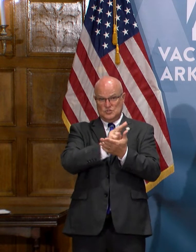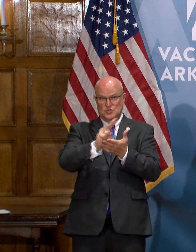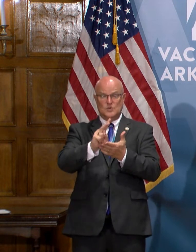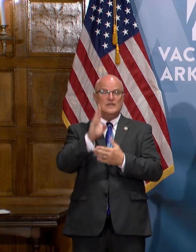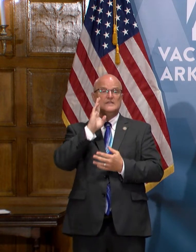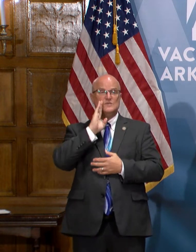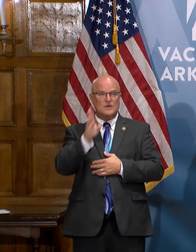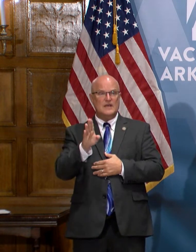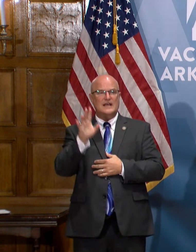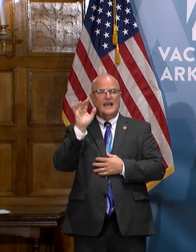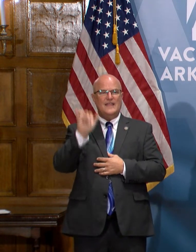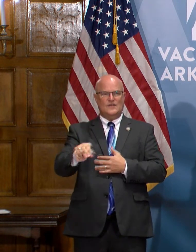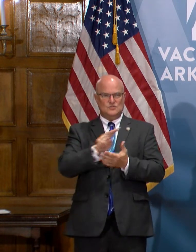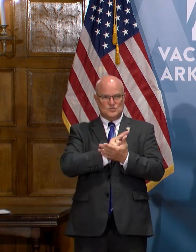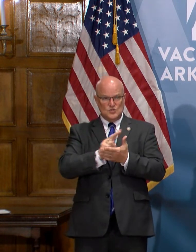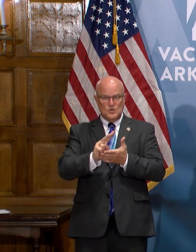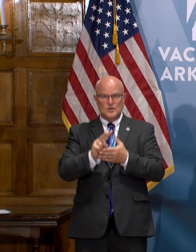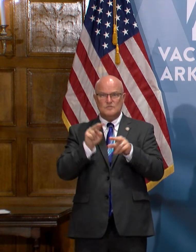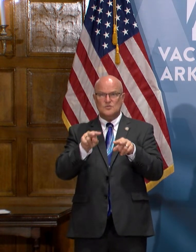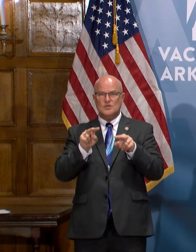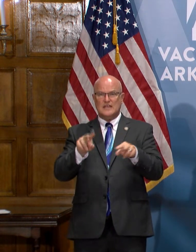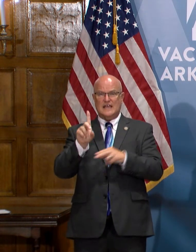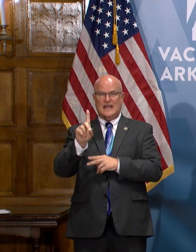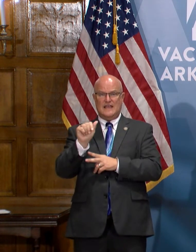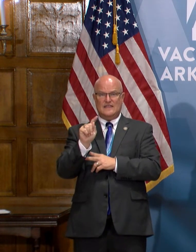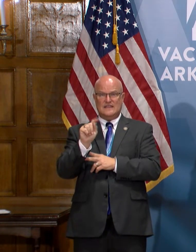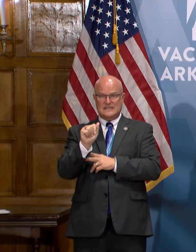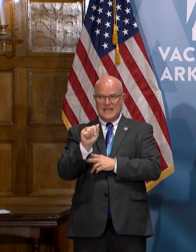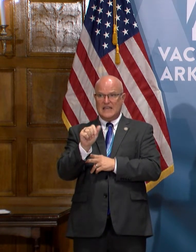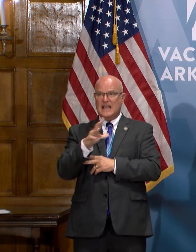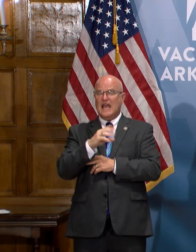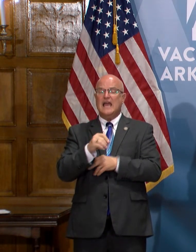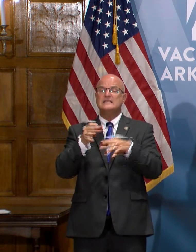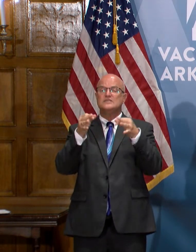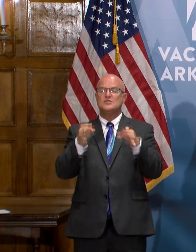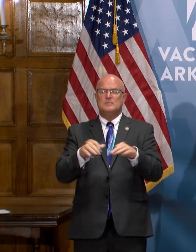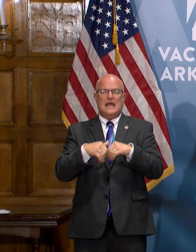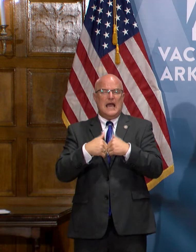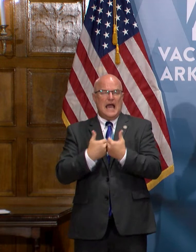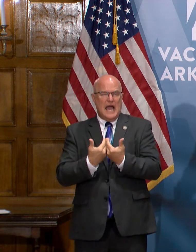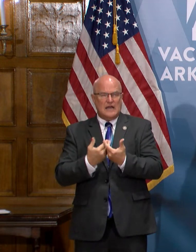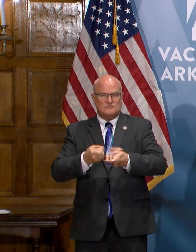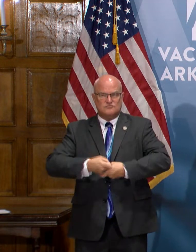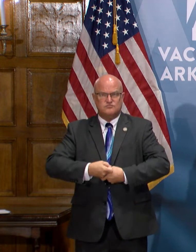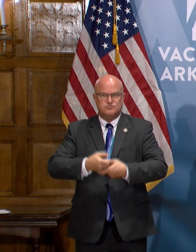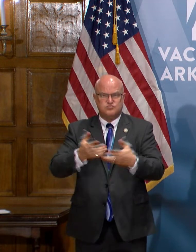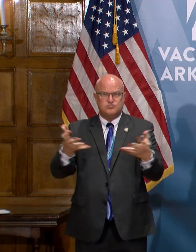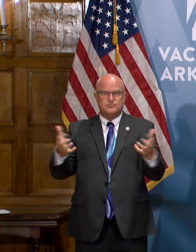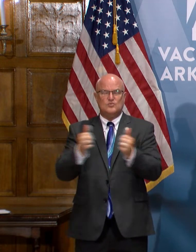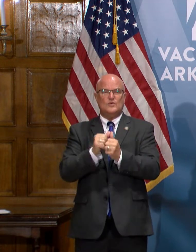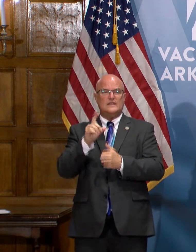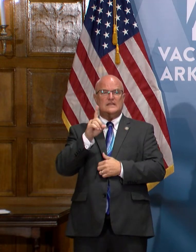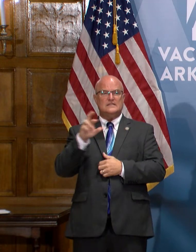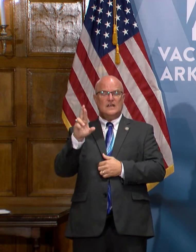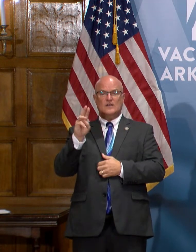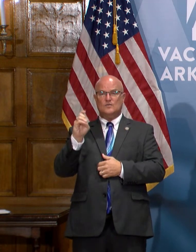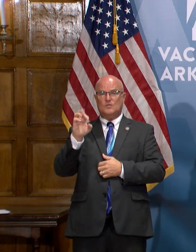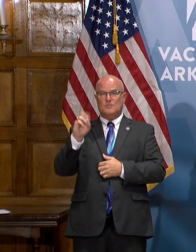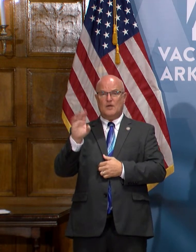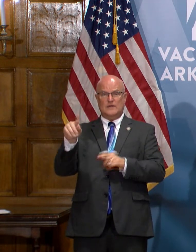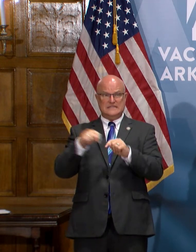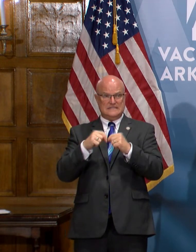weeks. And in those 2 weeks, we'll be looking at their data and determining how to roll that out, working with Dr. Romero and his